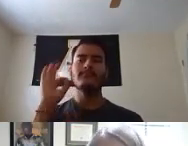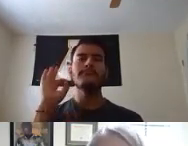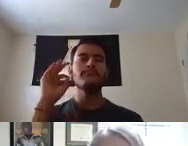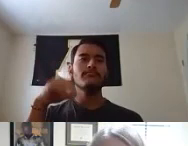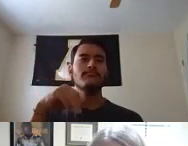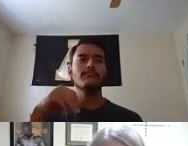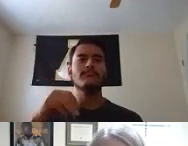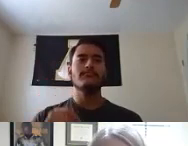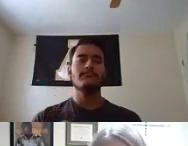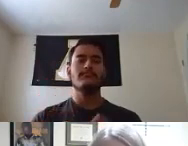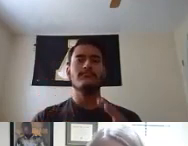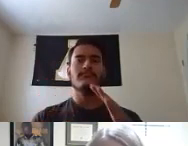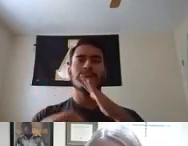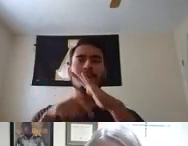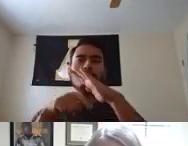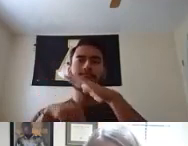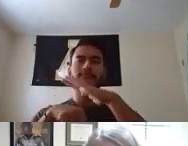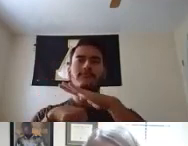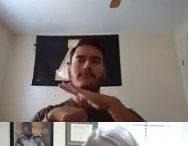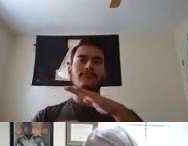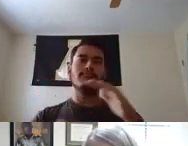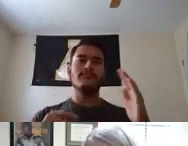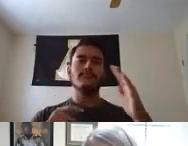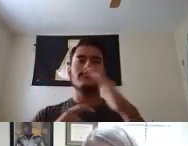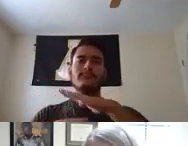very interesting. Unfortunately, it was an internet